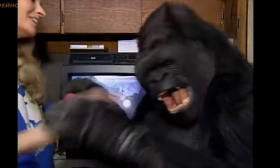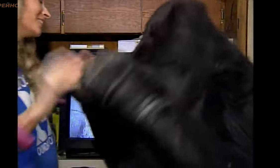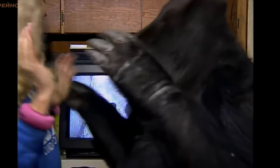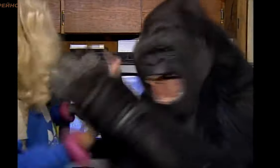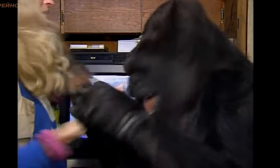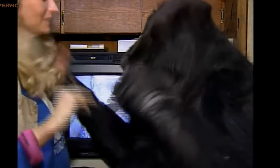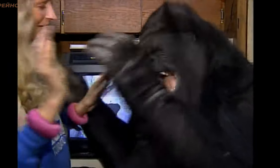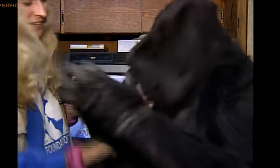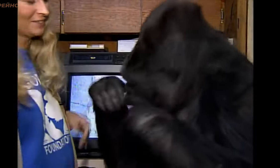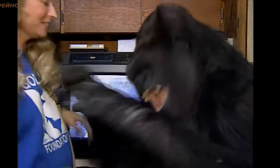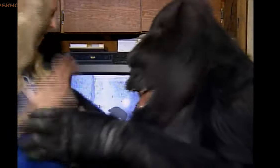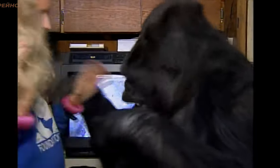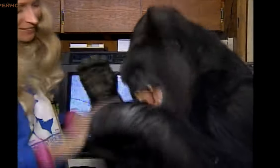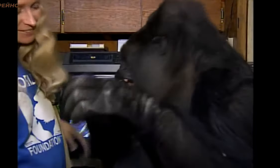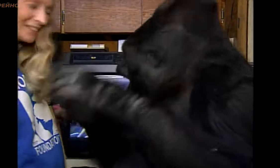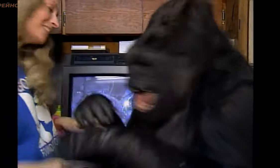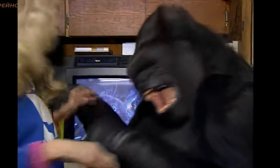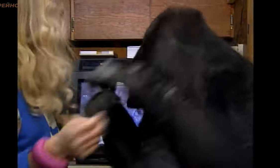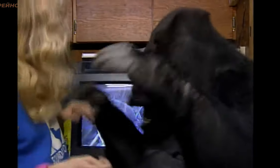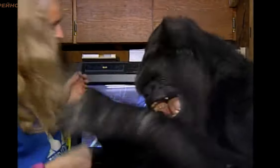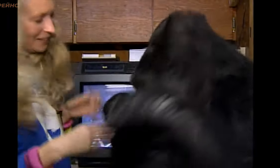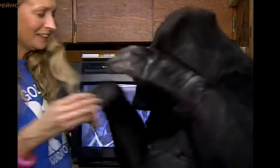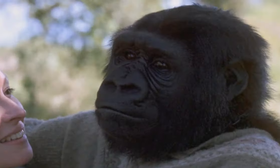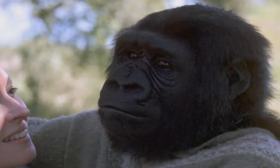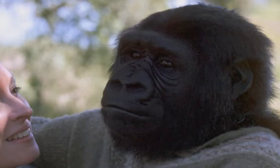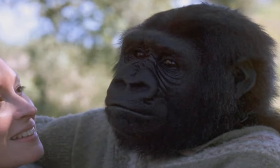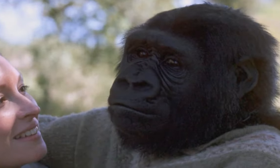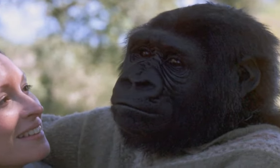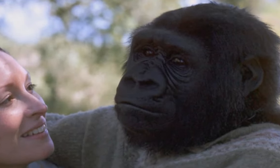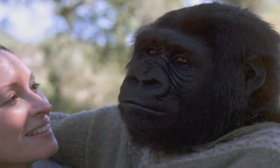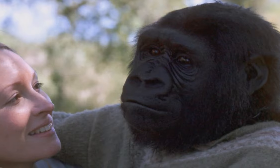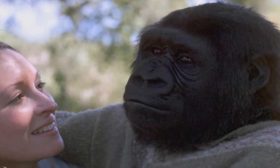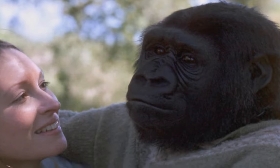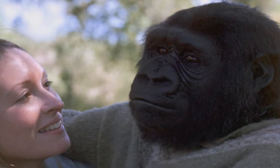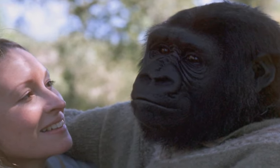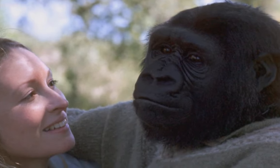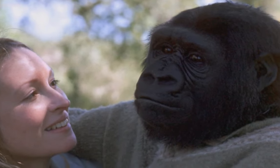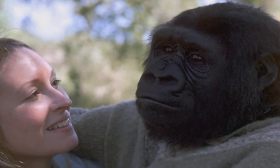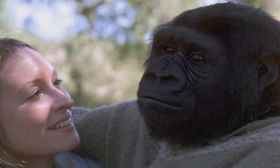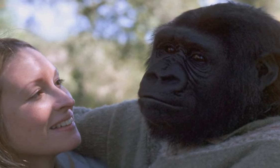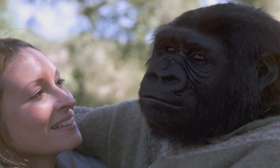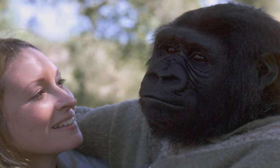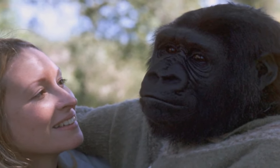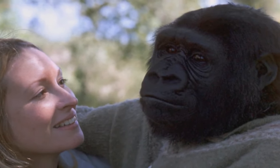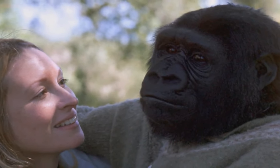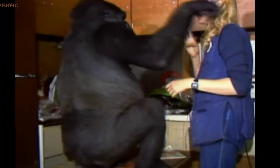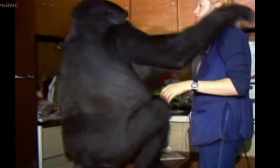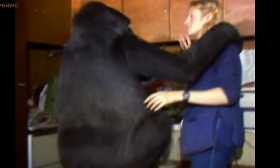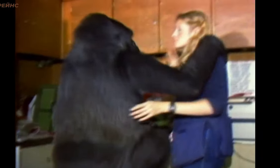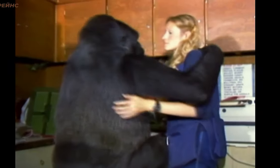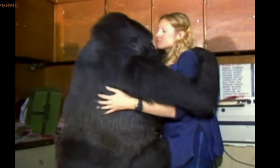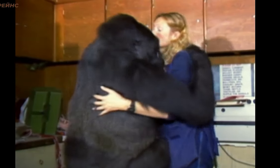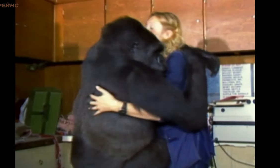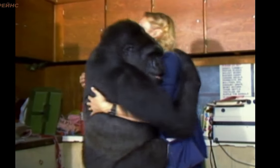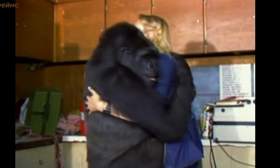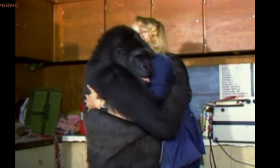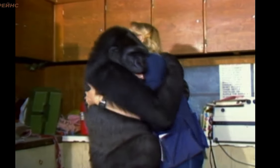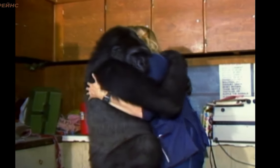were delighted because it was direct evidence of the experiment's success. Coco and Penny worked for several hours a day, expanding